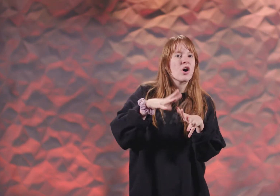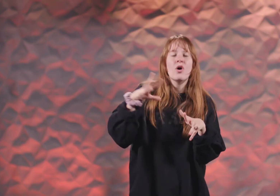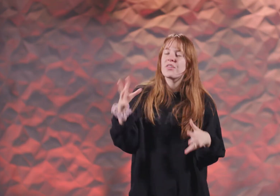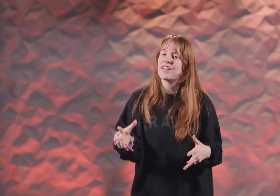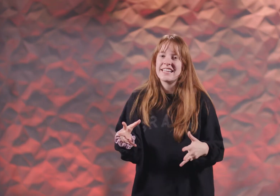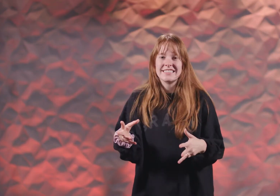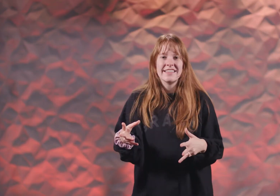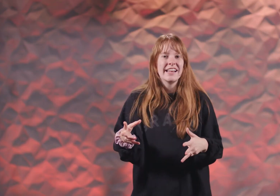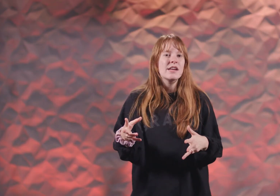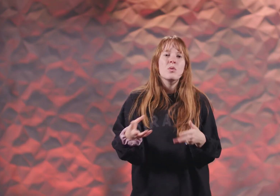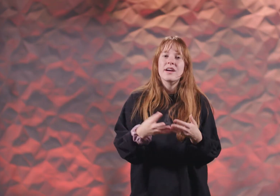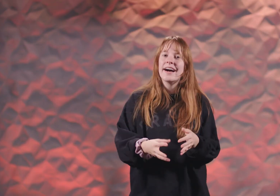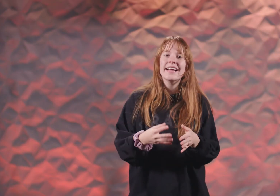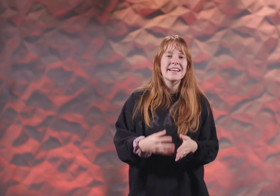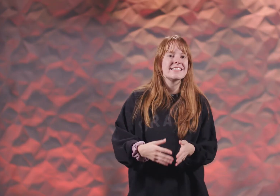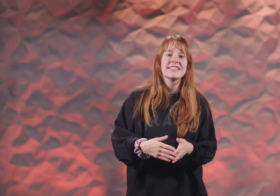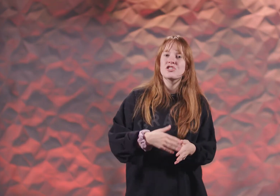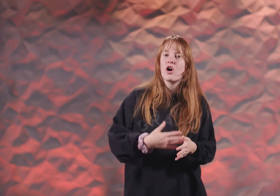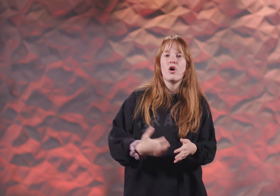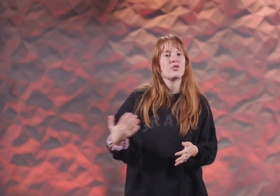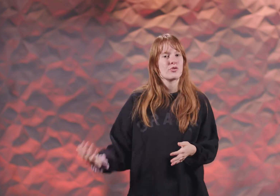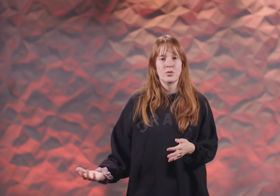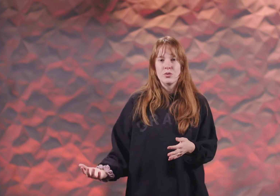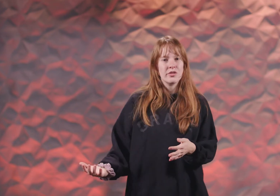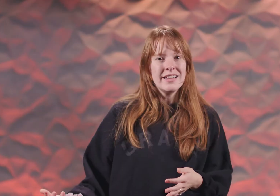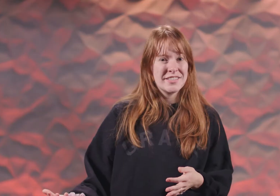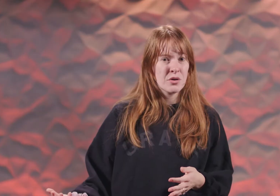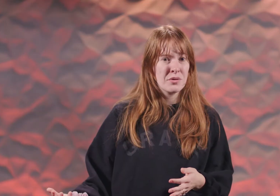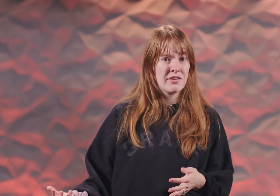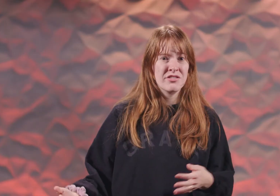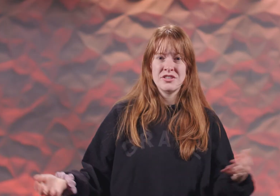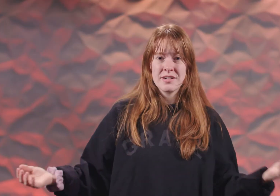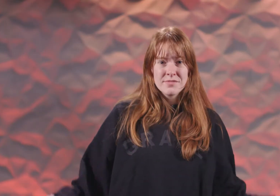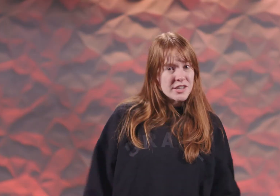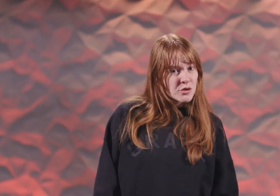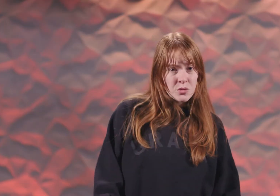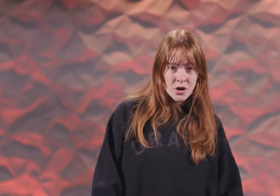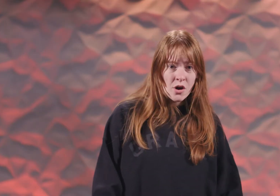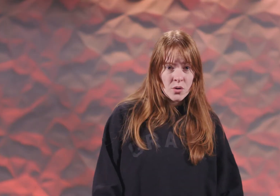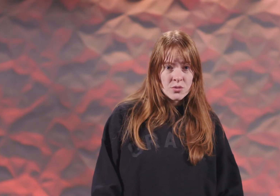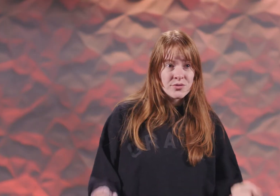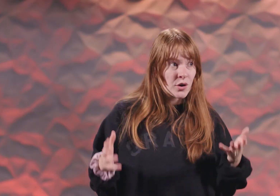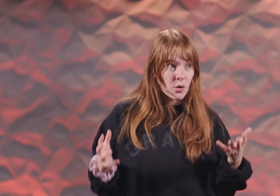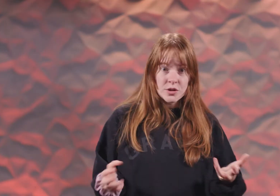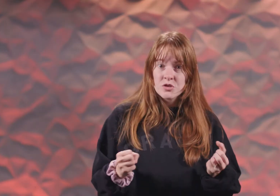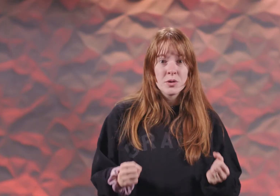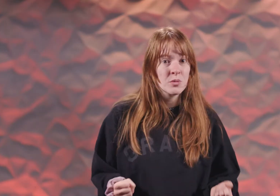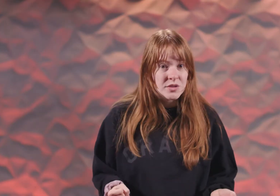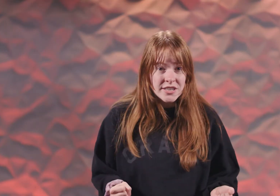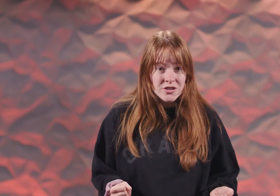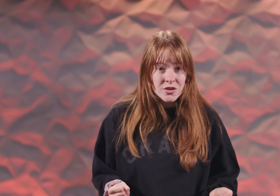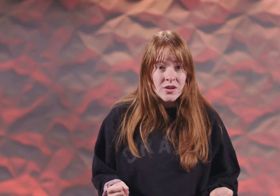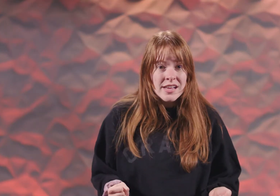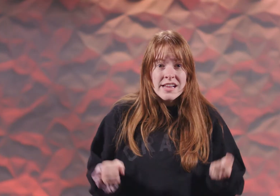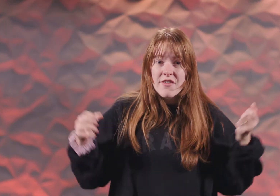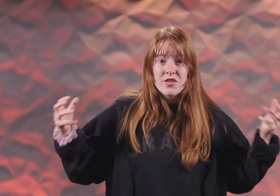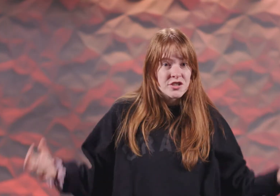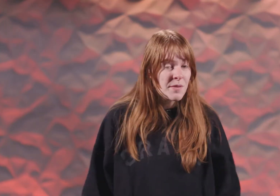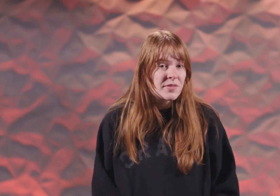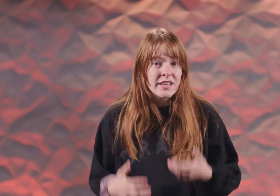all things and that He will guide us into all truth. So if there's something you don't know, the Holy Spirit will teach you. If there's something